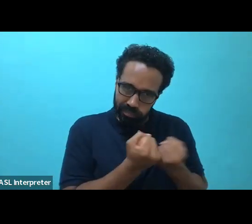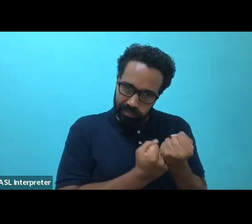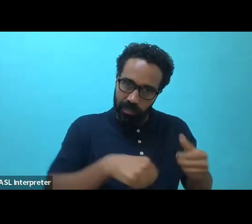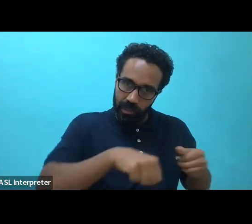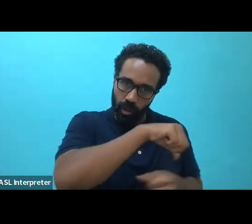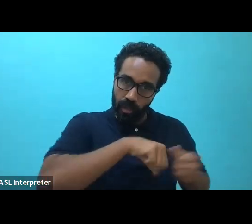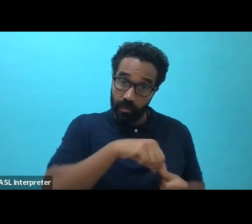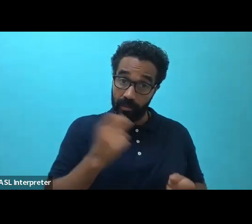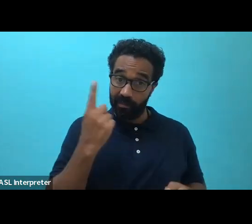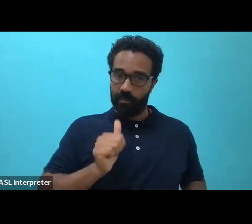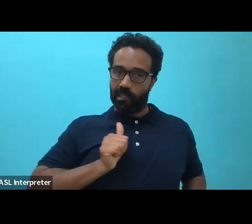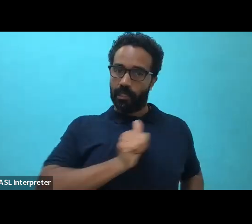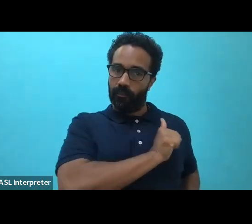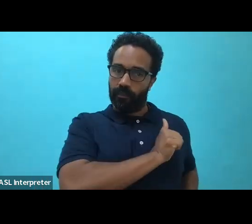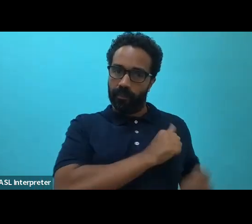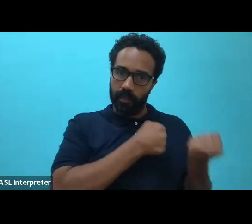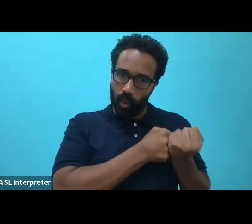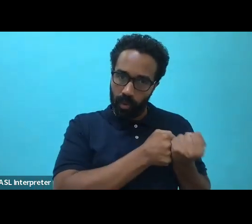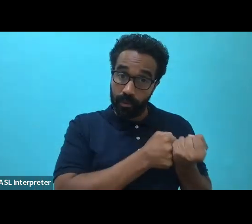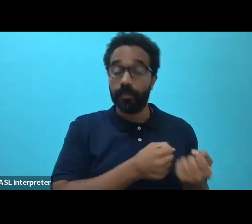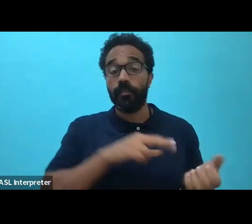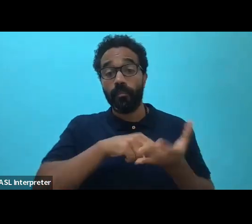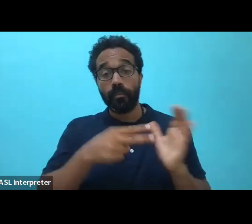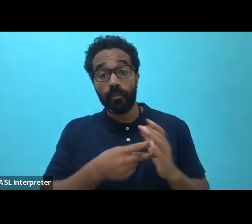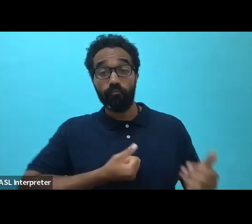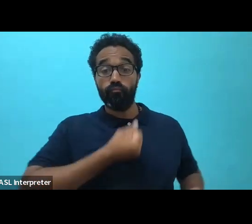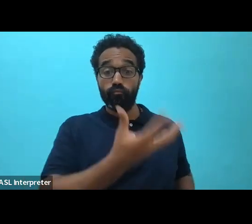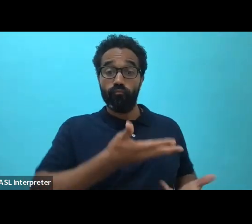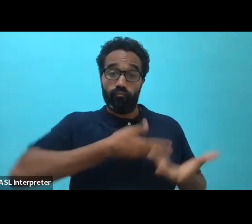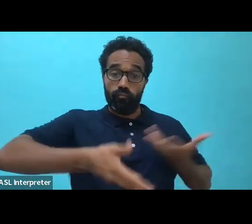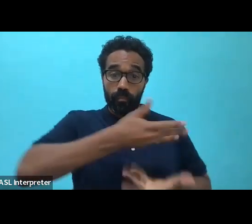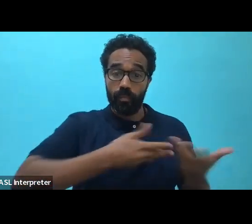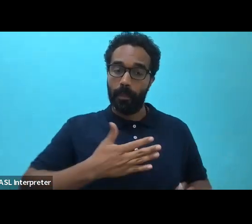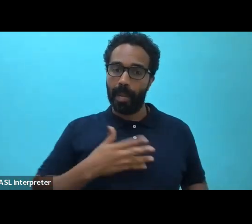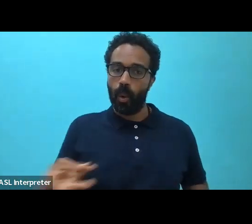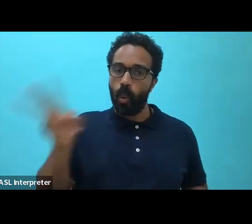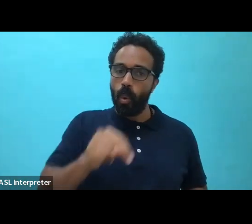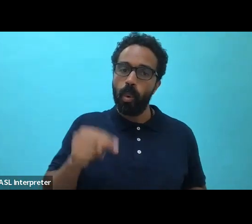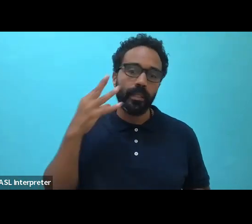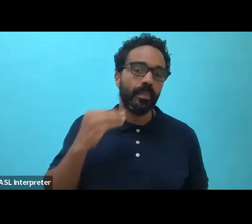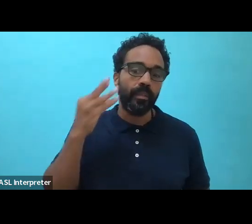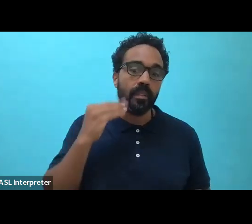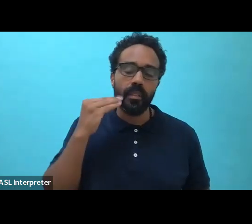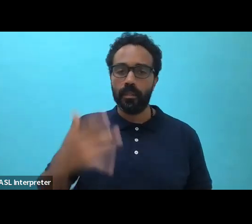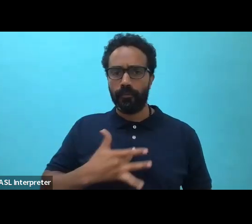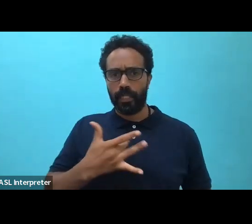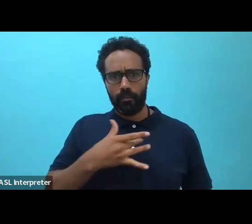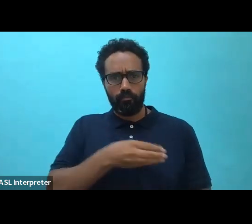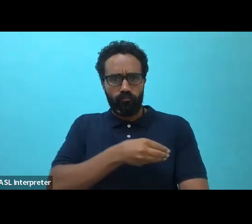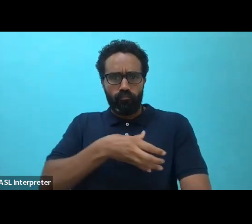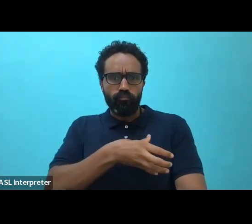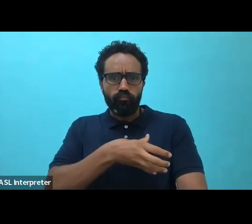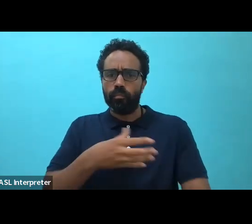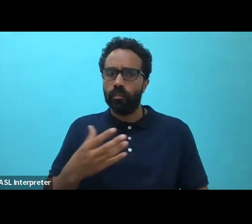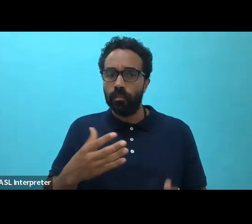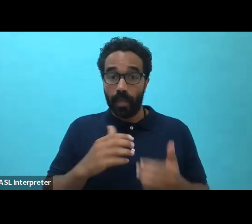it was people talking about their own experiences and becoming empowered by hearing that they were not